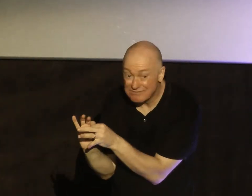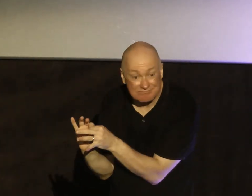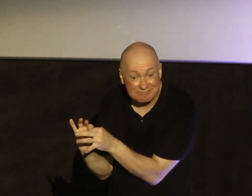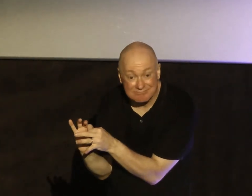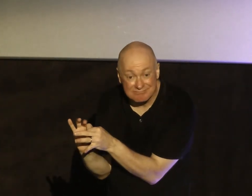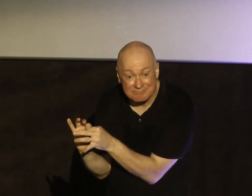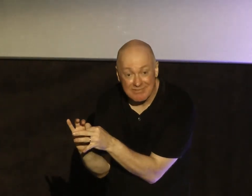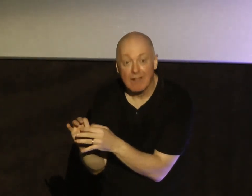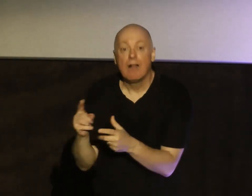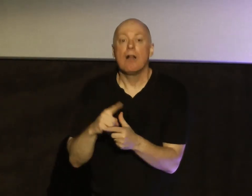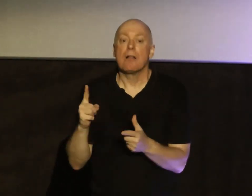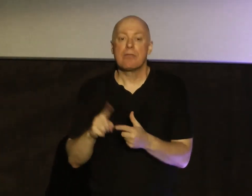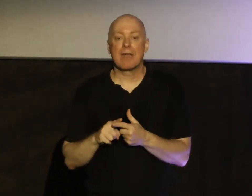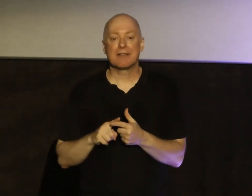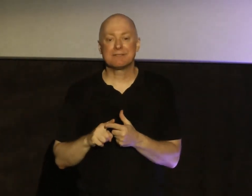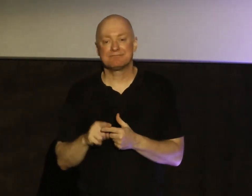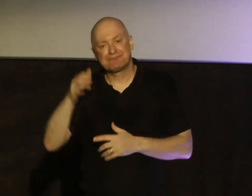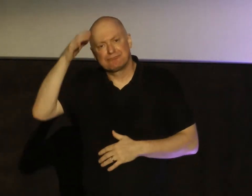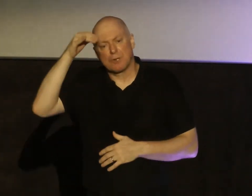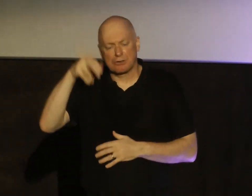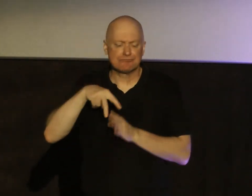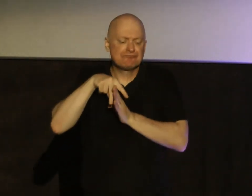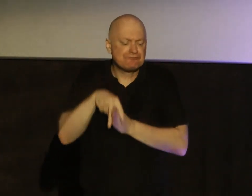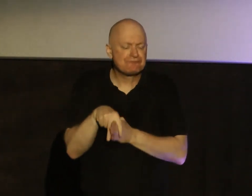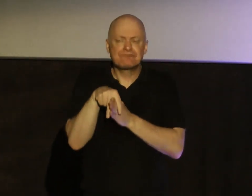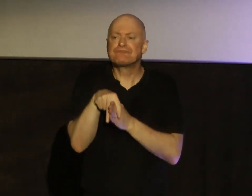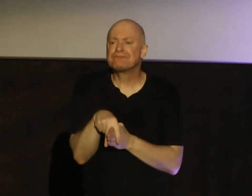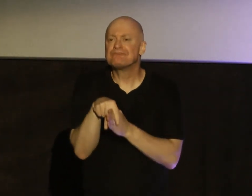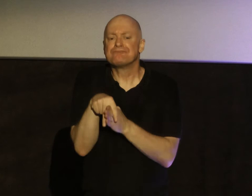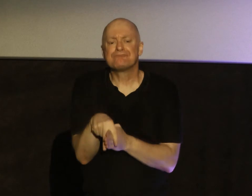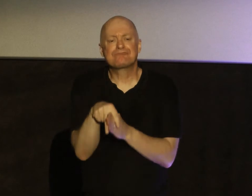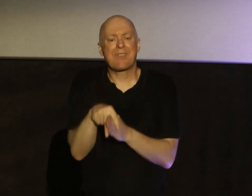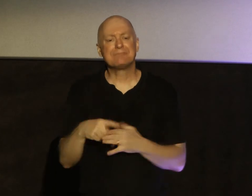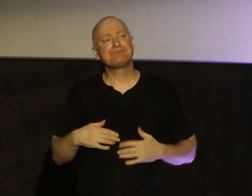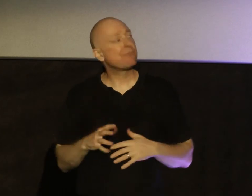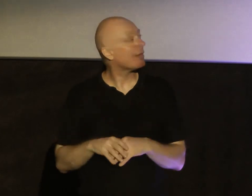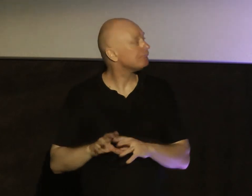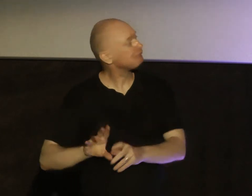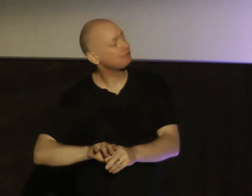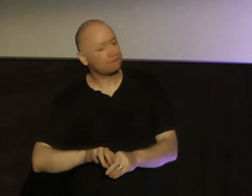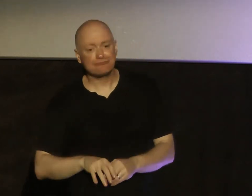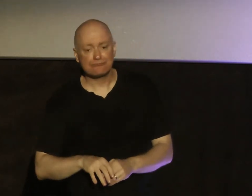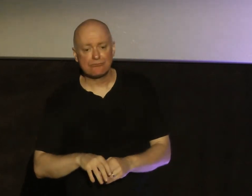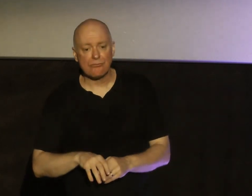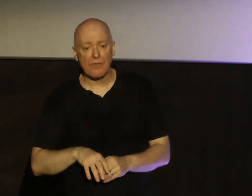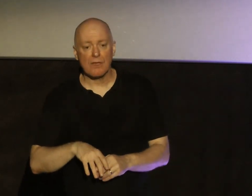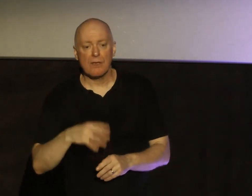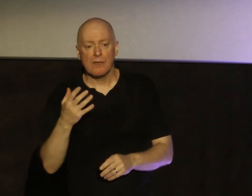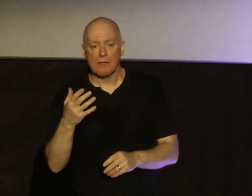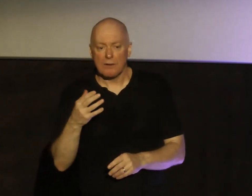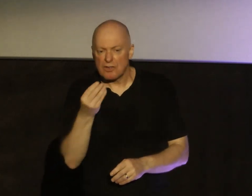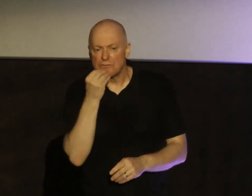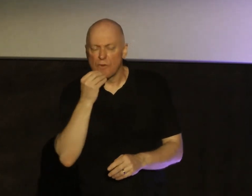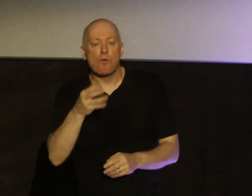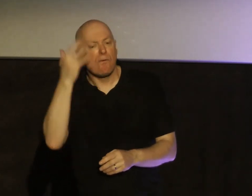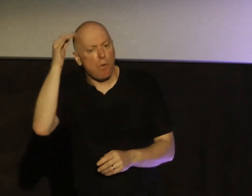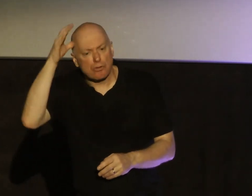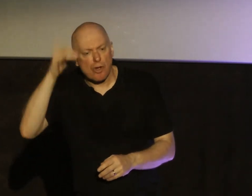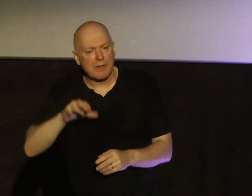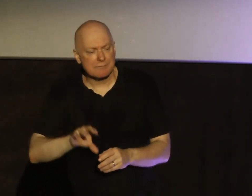Then they loaded their donkeys with grain and departed. And as one of them opened his sack to give his donkey fodder at the lodging place, he saw his money